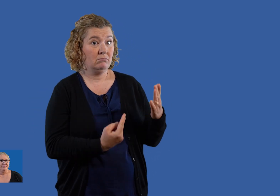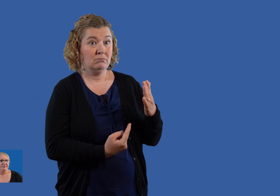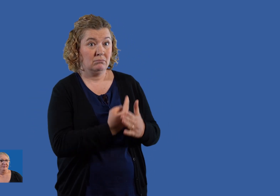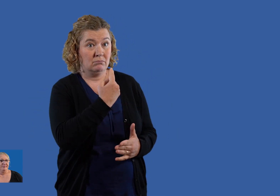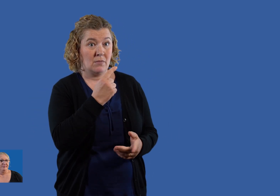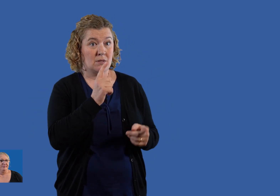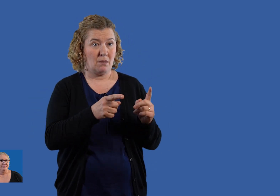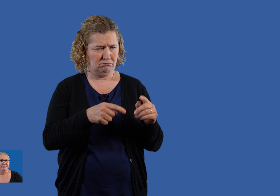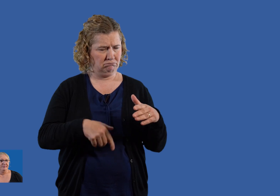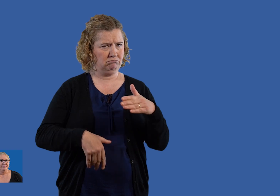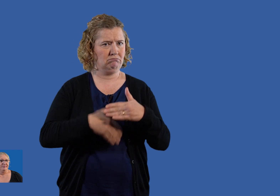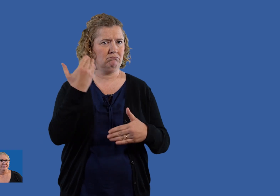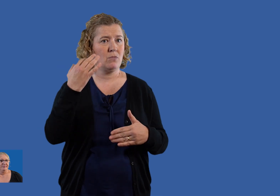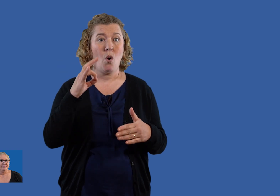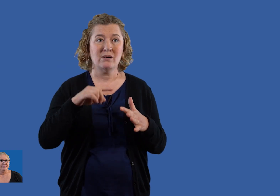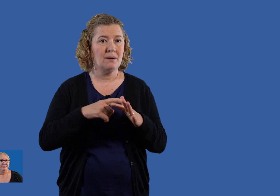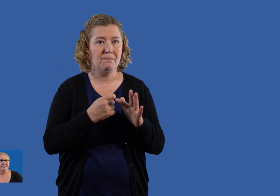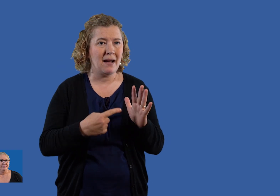and sometimes when we least expect it.